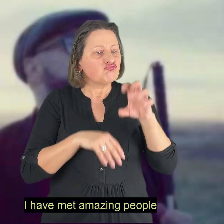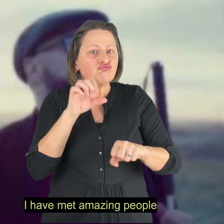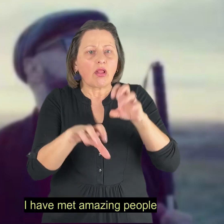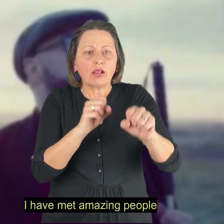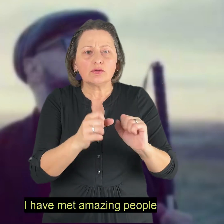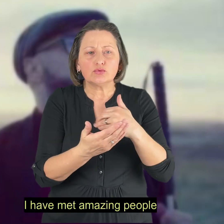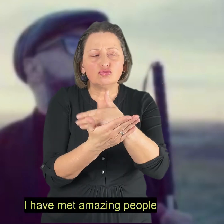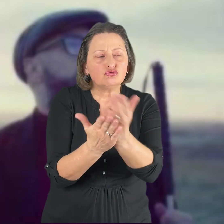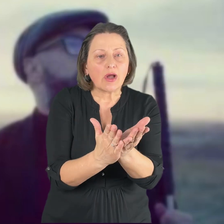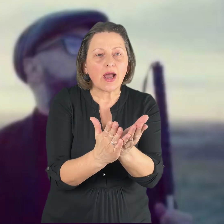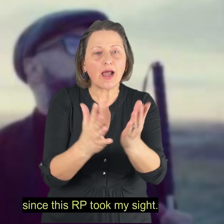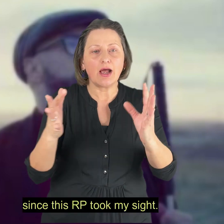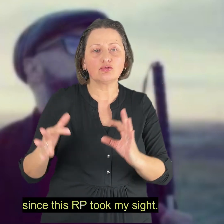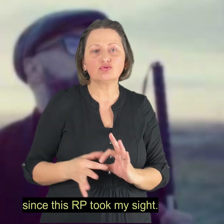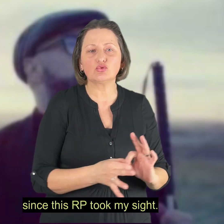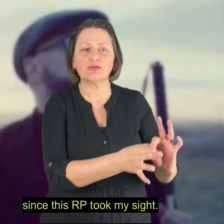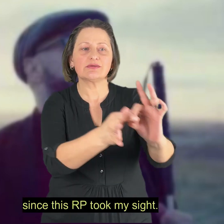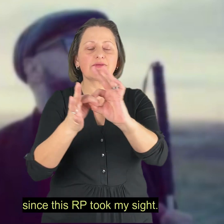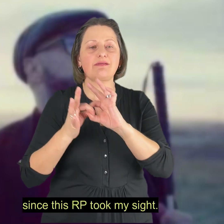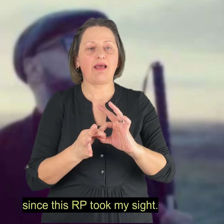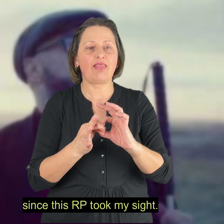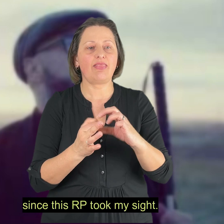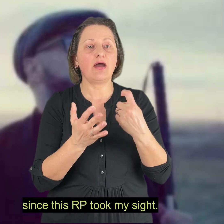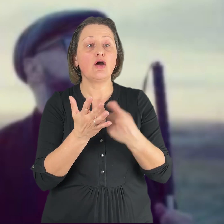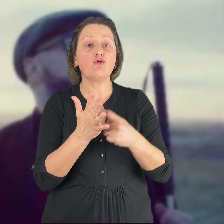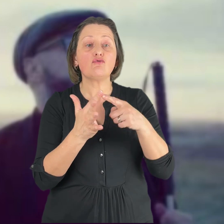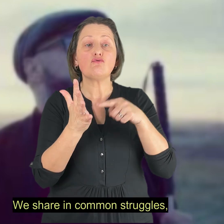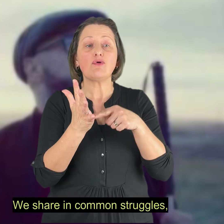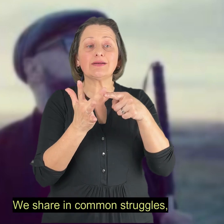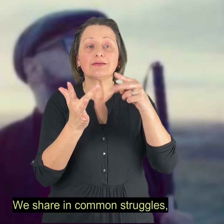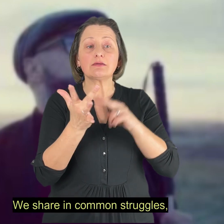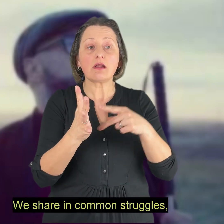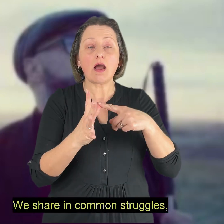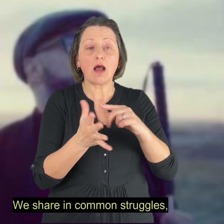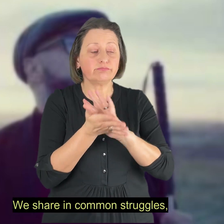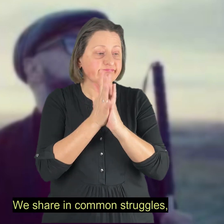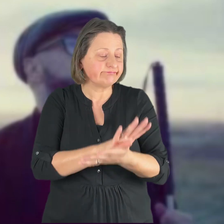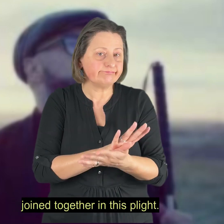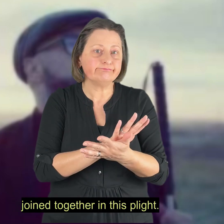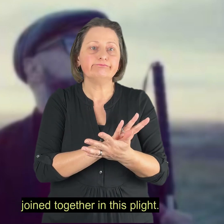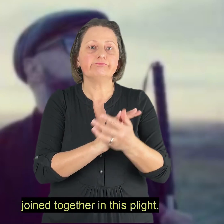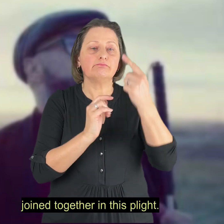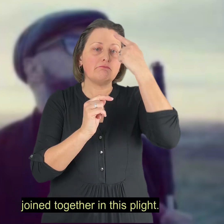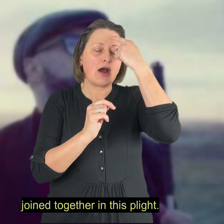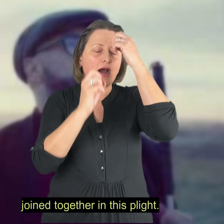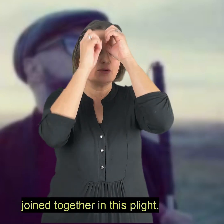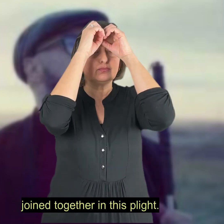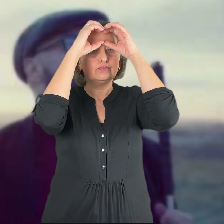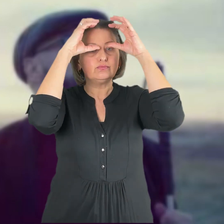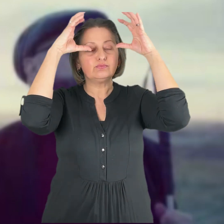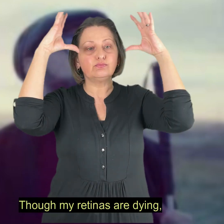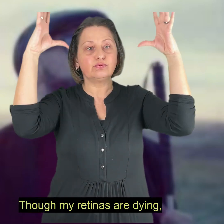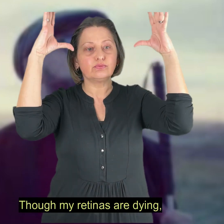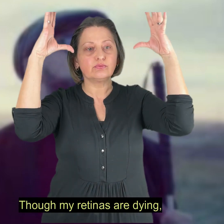met amazing people since this RP took my sight. We share in common struggles, joined together in this